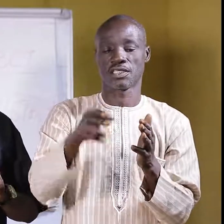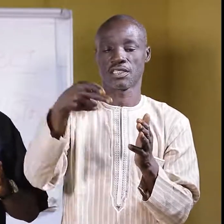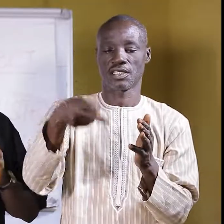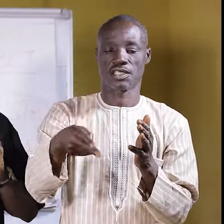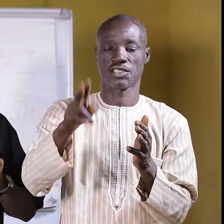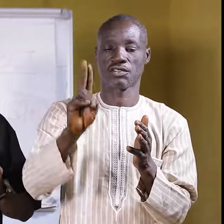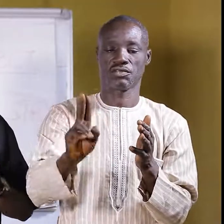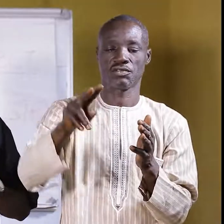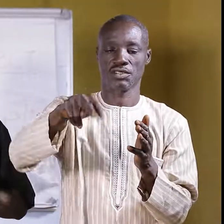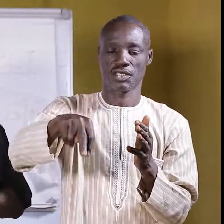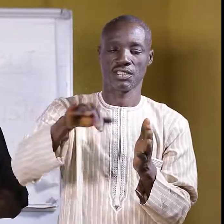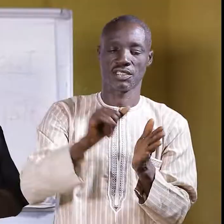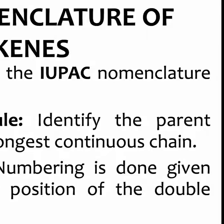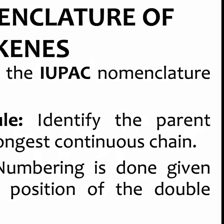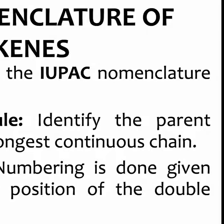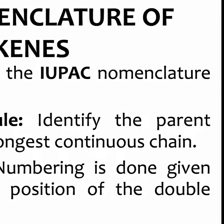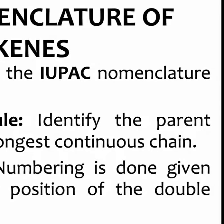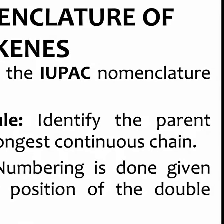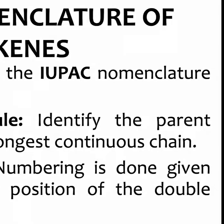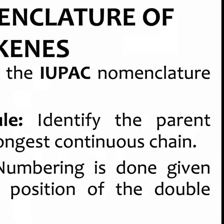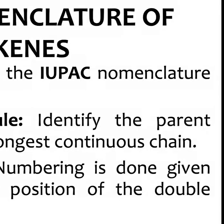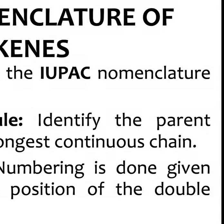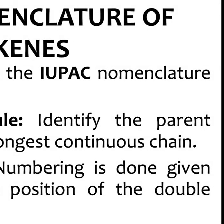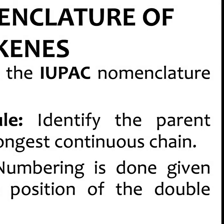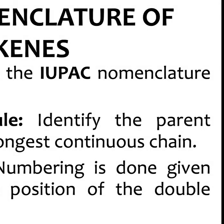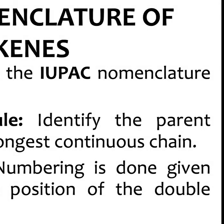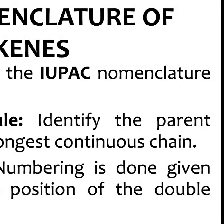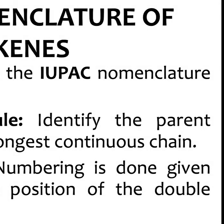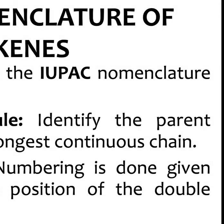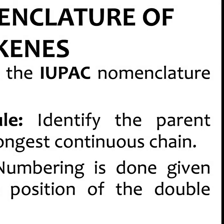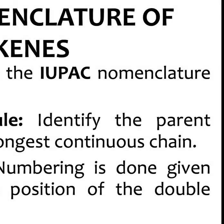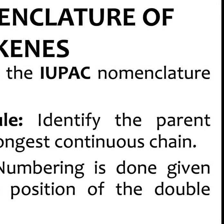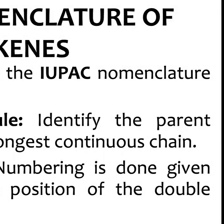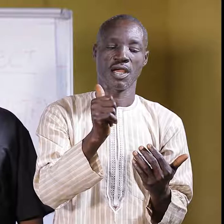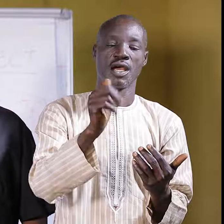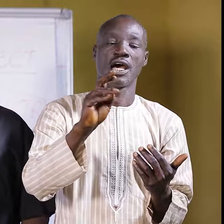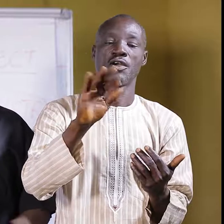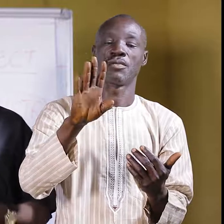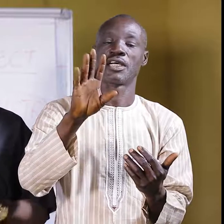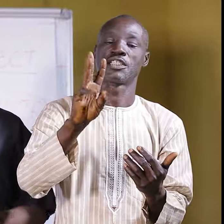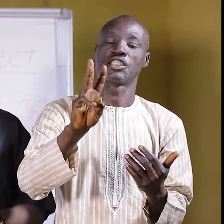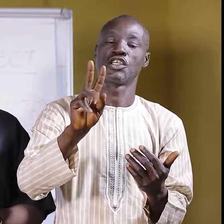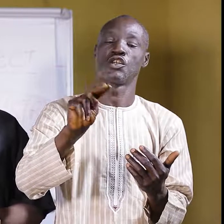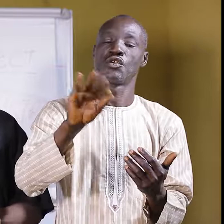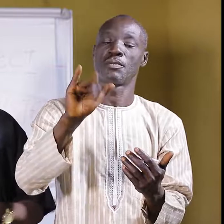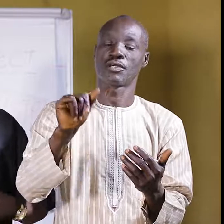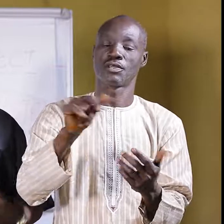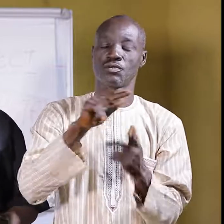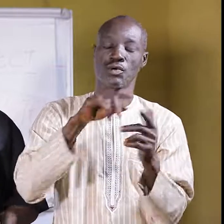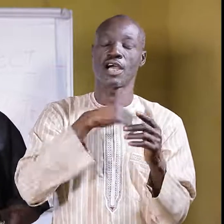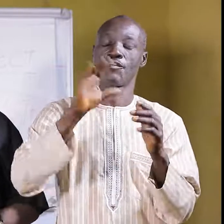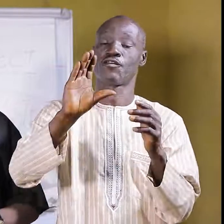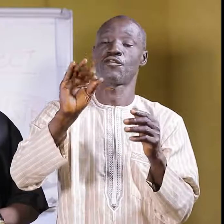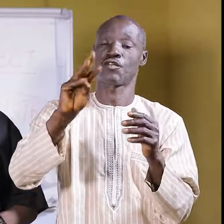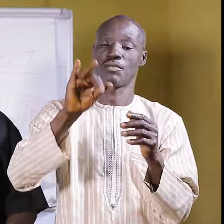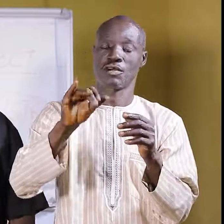CnH2n. That is all. Now, IUPAC nomenclature. Whenever we have compound of